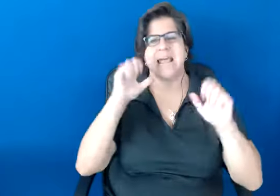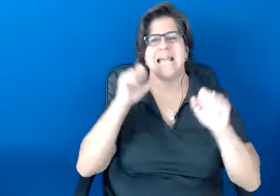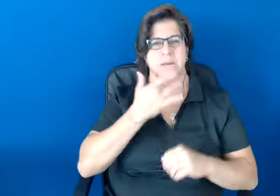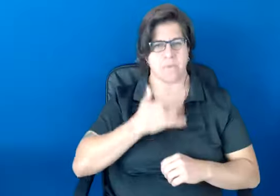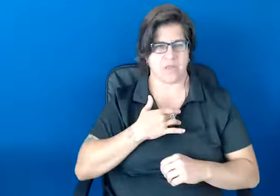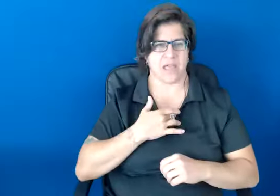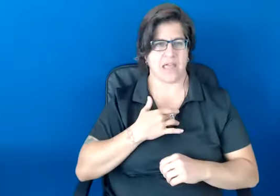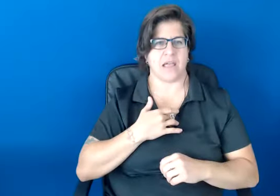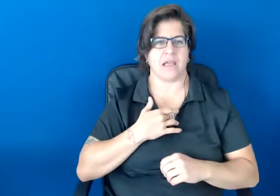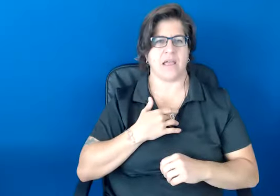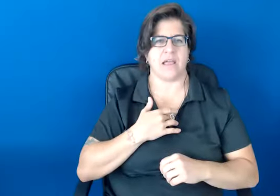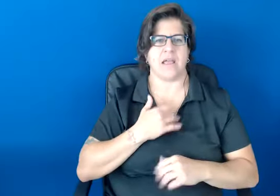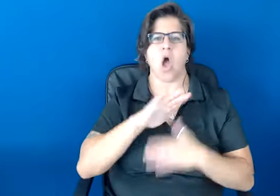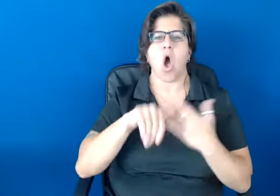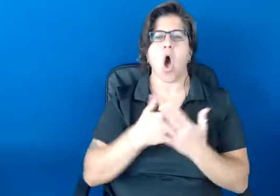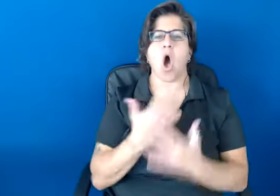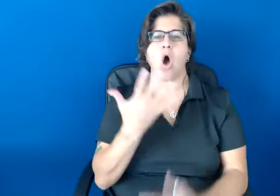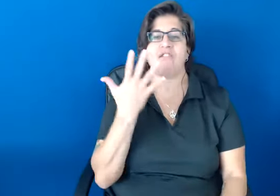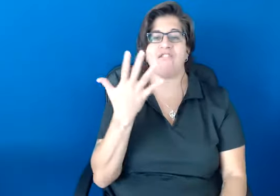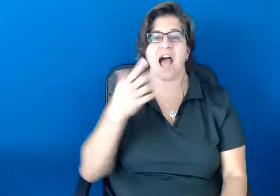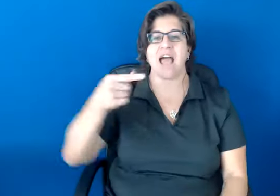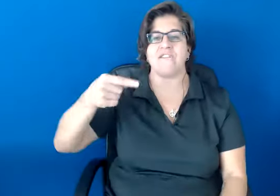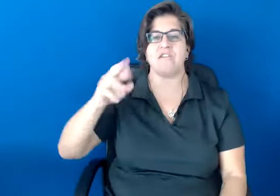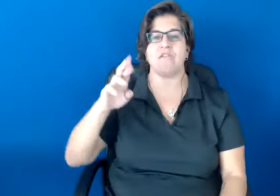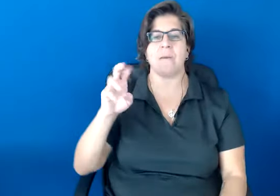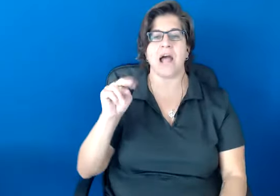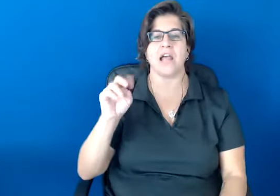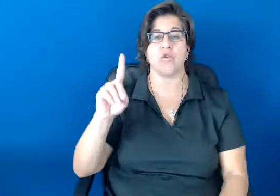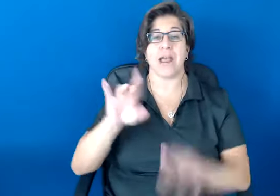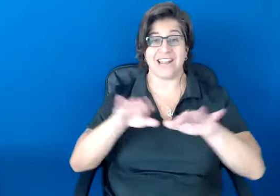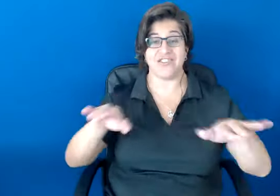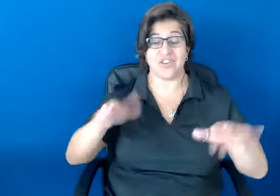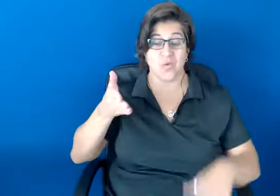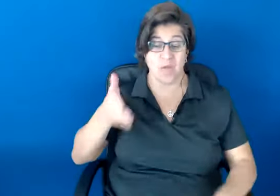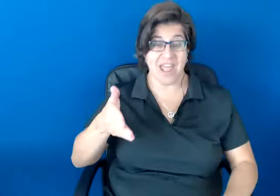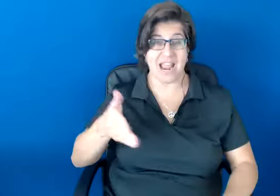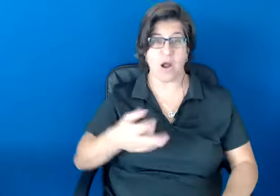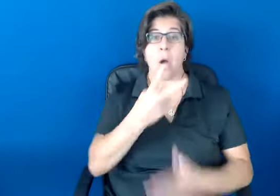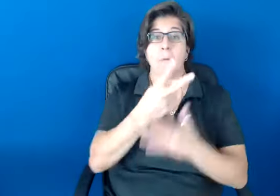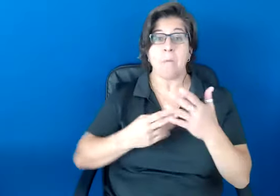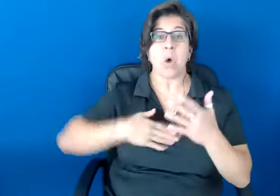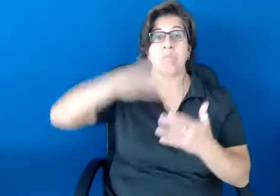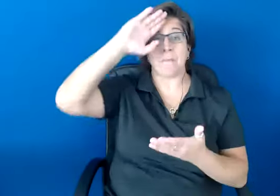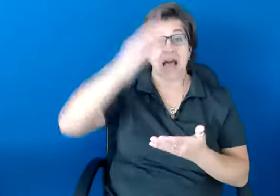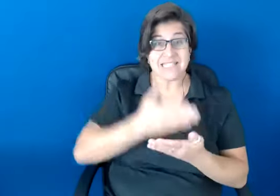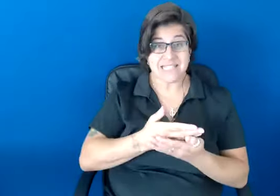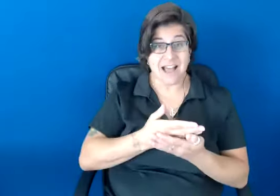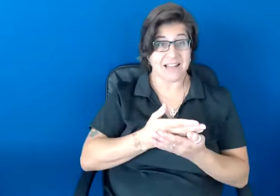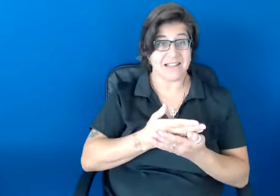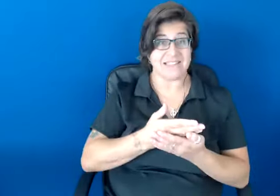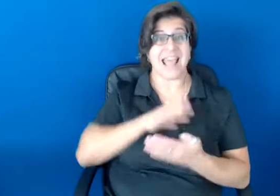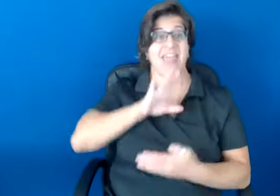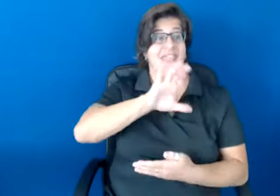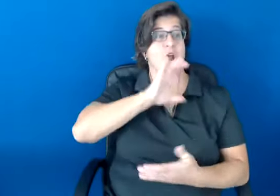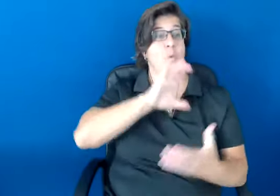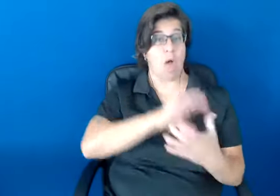had all 5 of my grandchildren there, my sons, and their